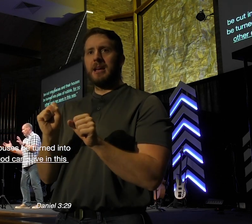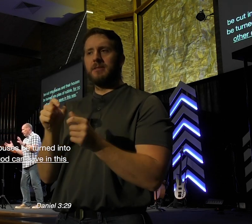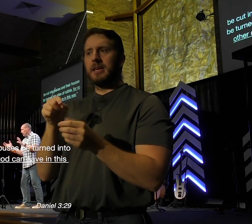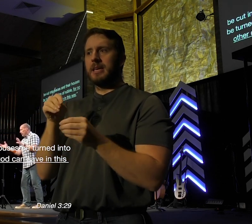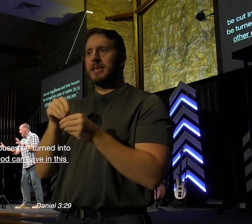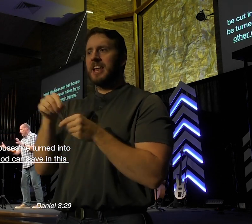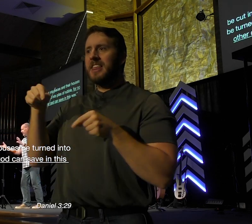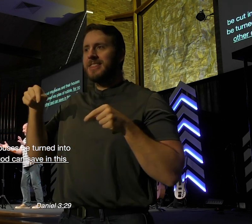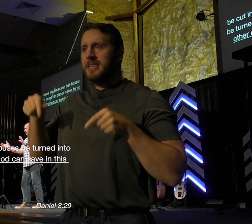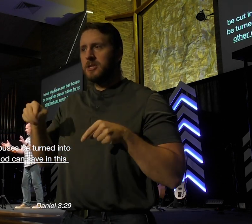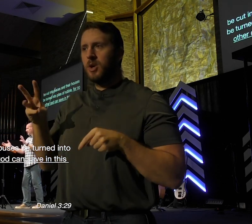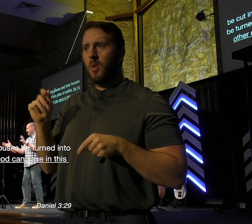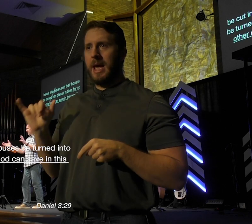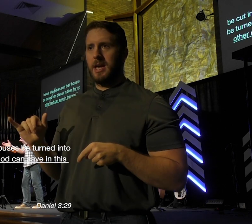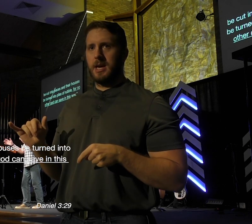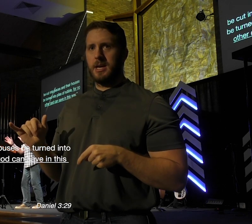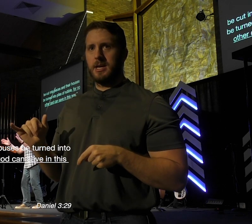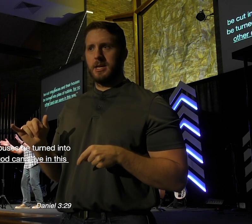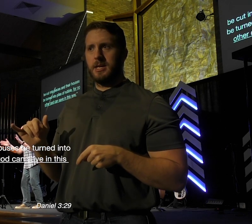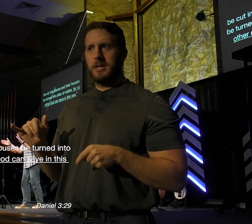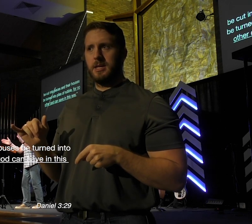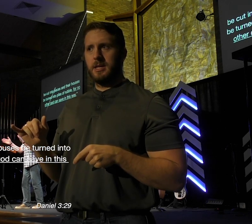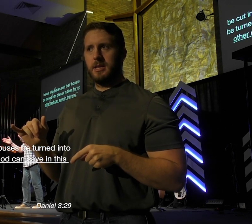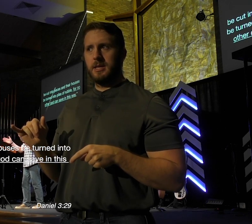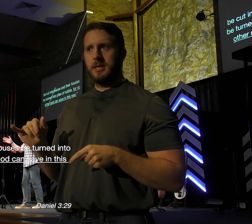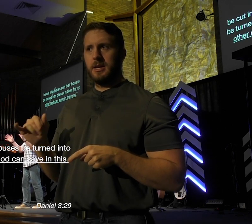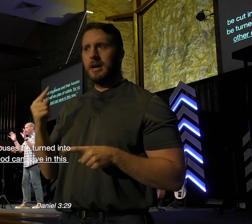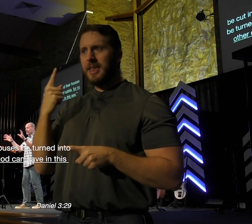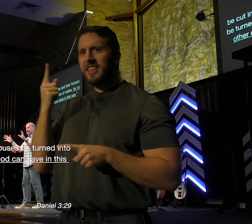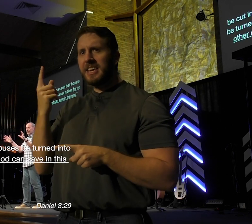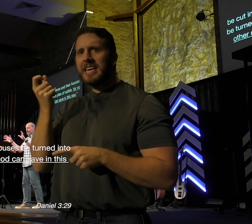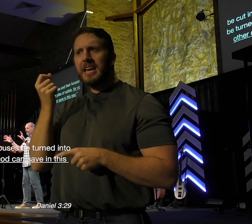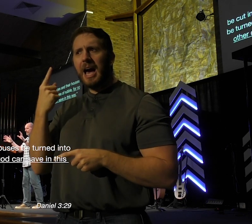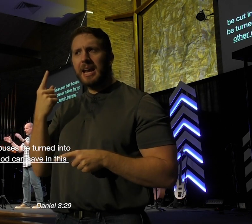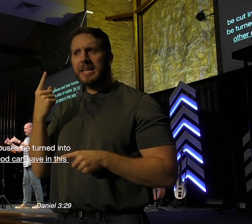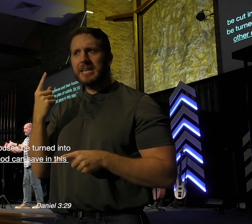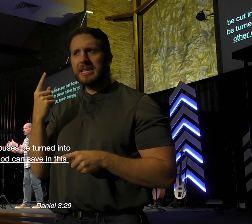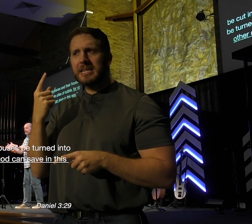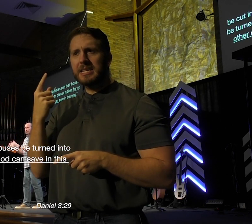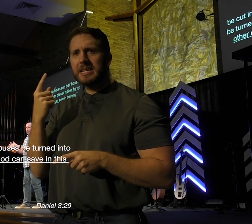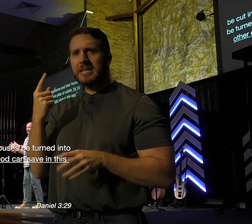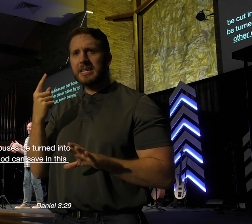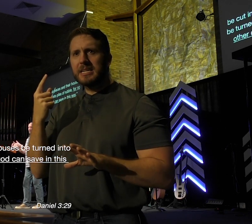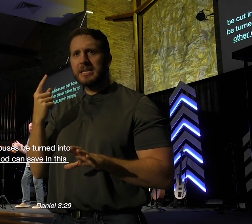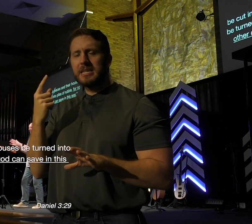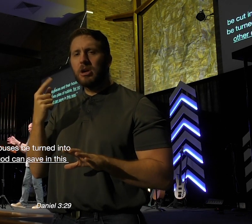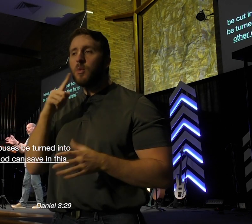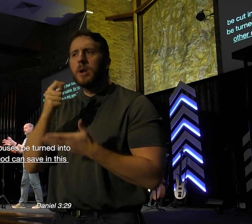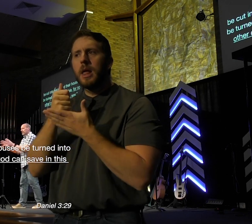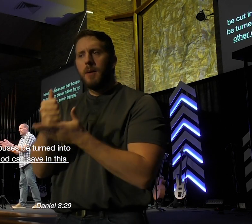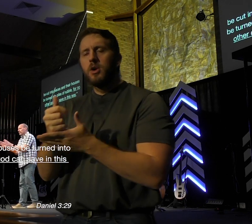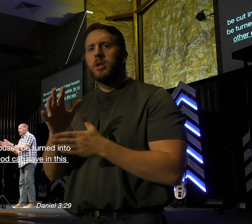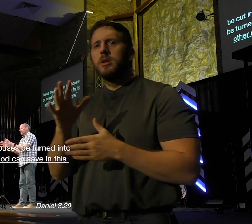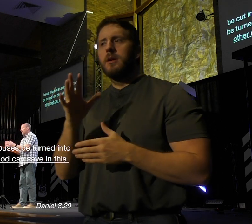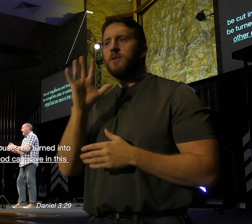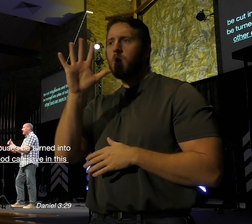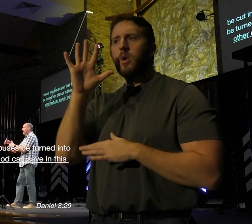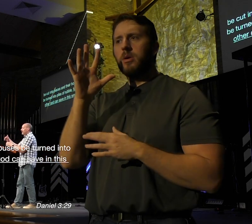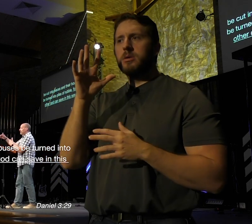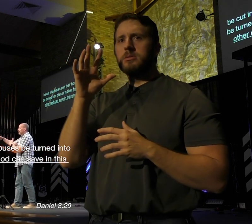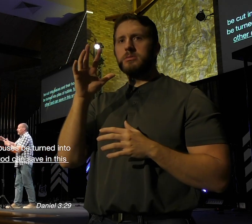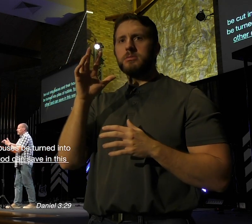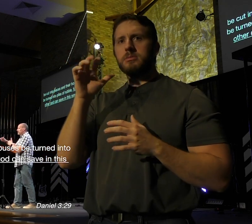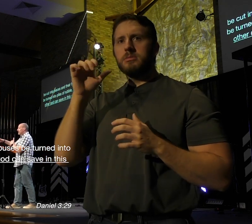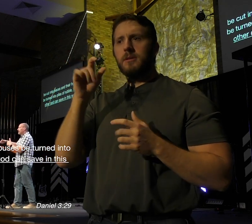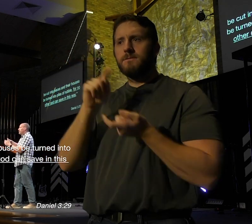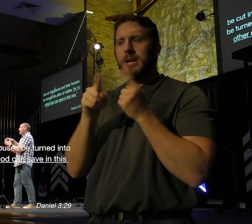this way. I think he got it. Do you? And this is going to be so helpful for your skeptical friends. I